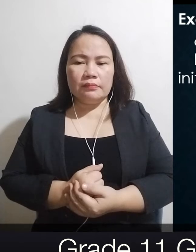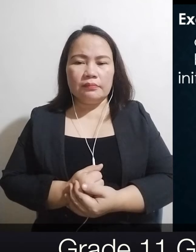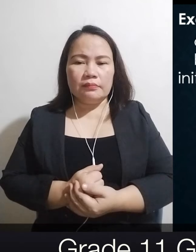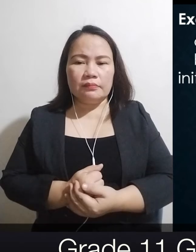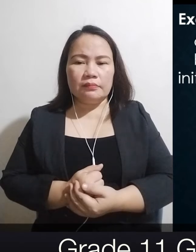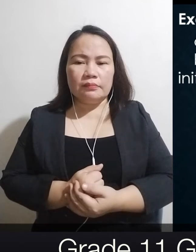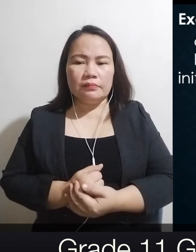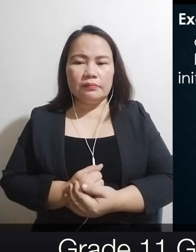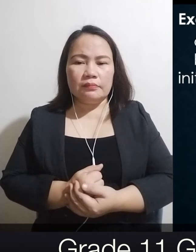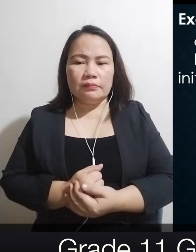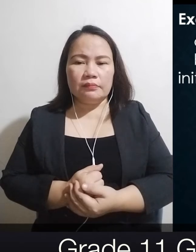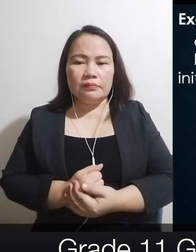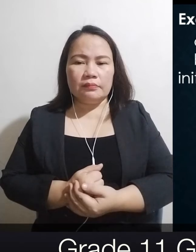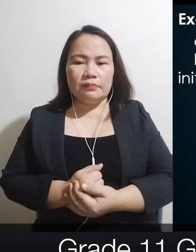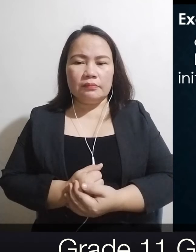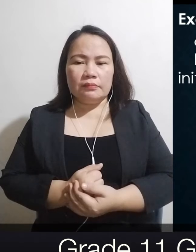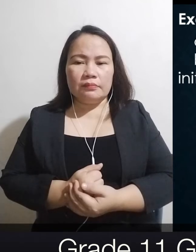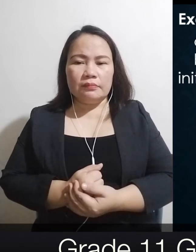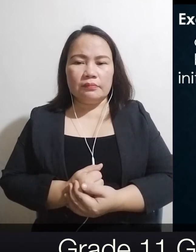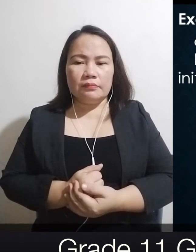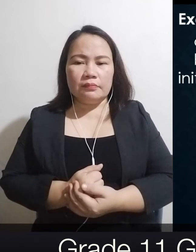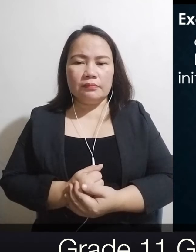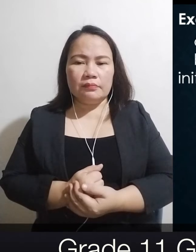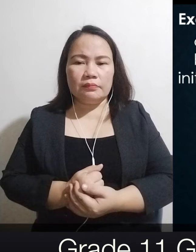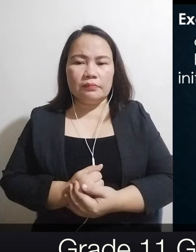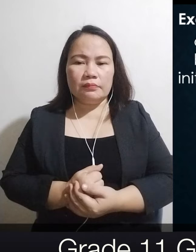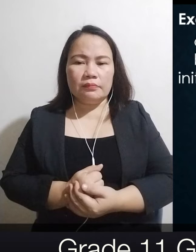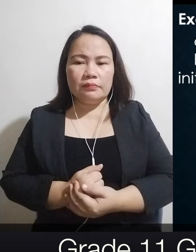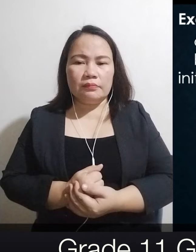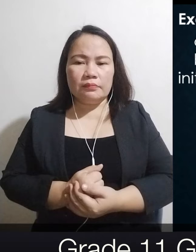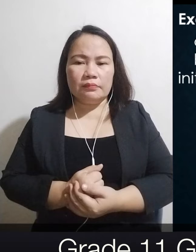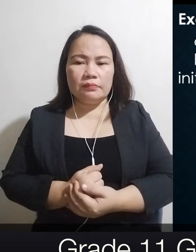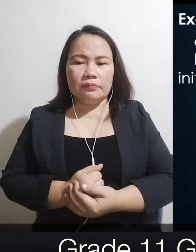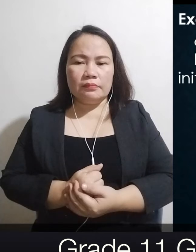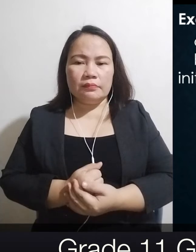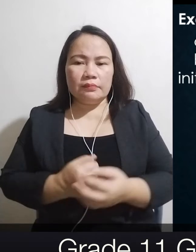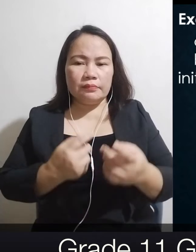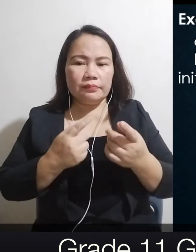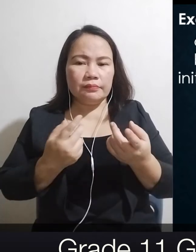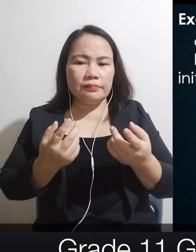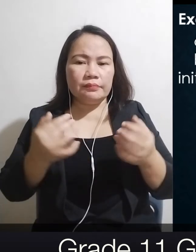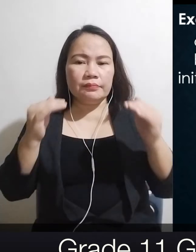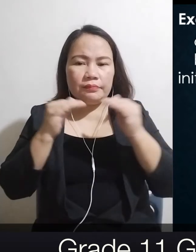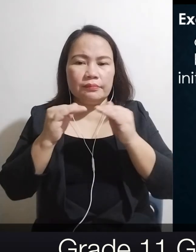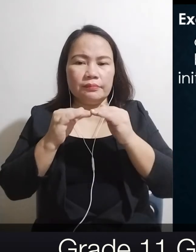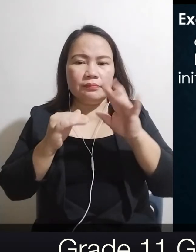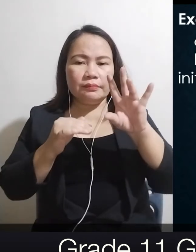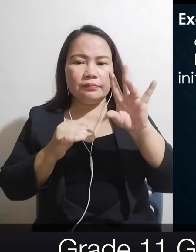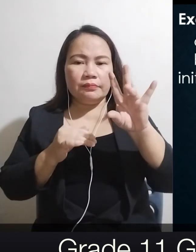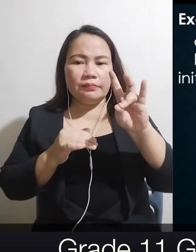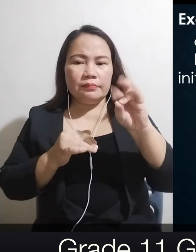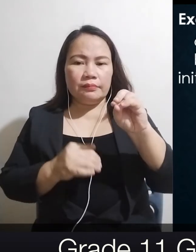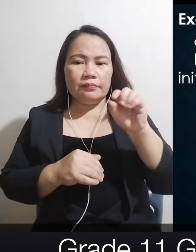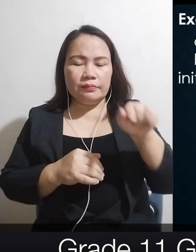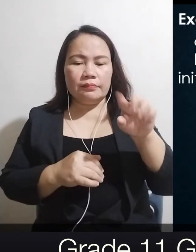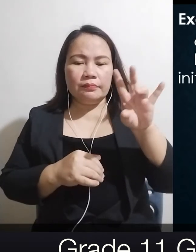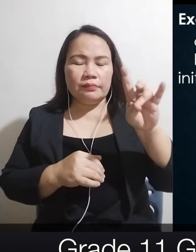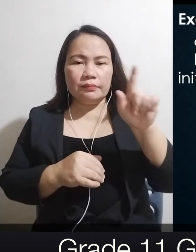Okay, down, that is 400. So, equal, so that is 70.71